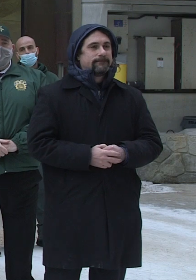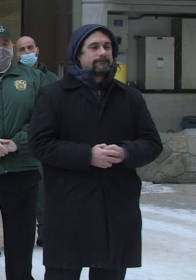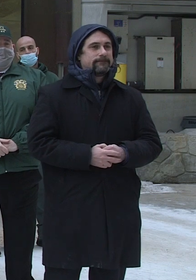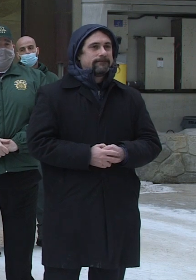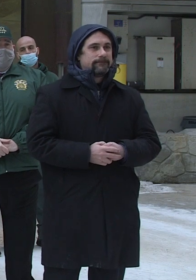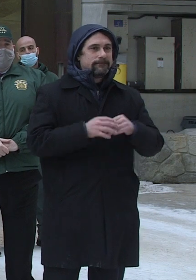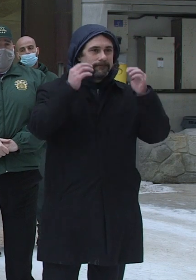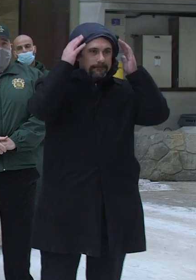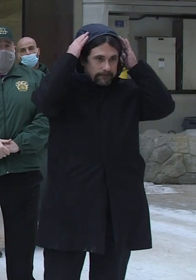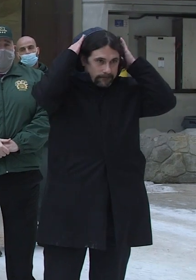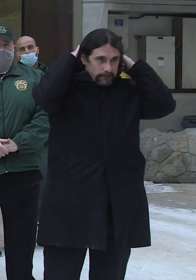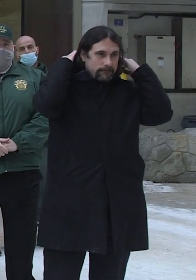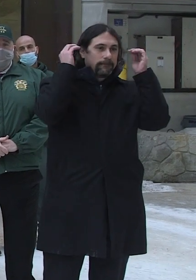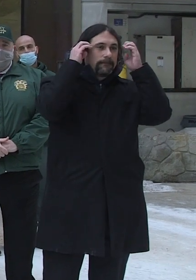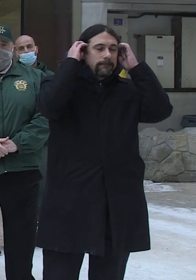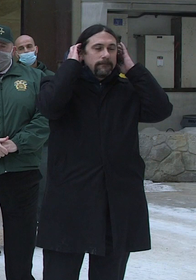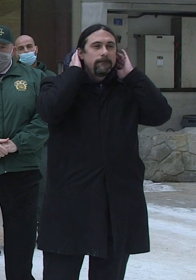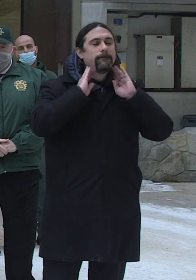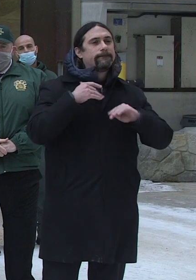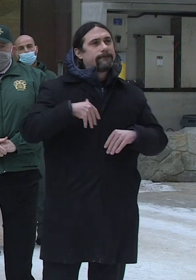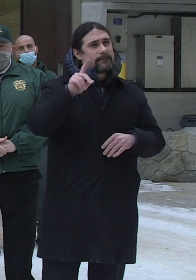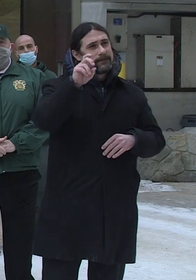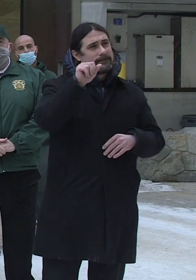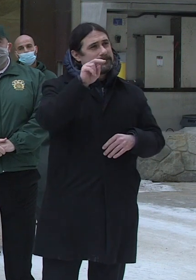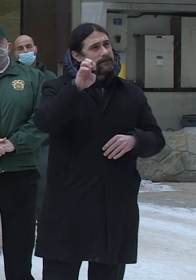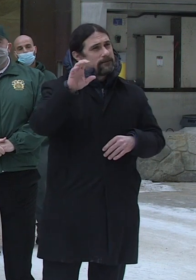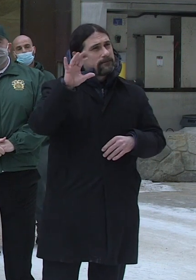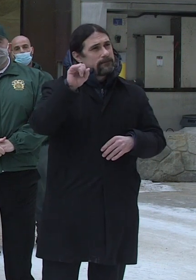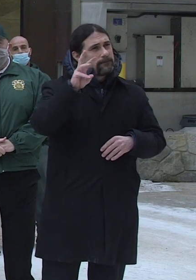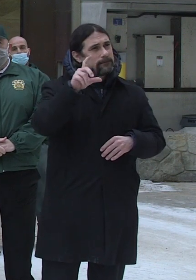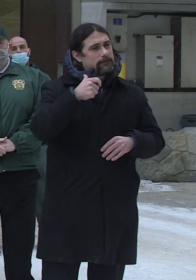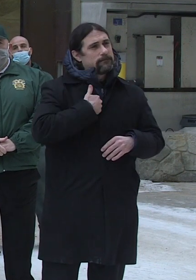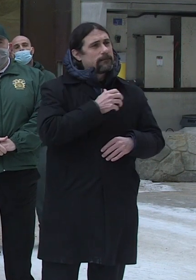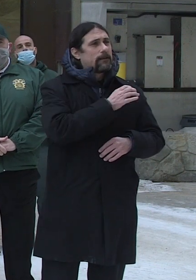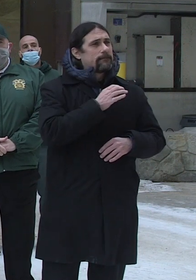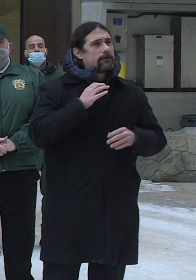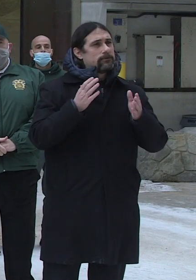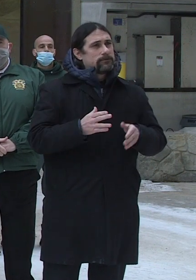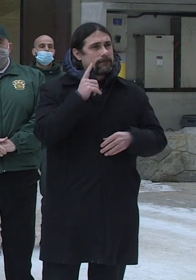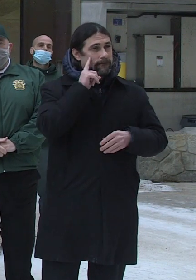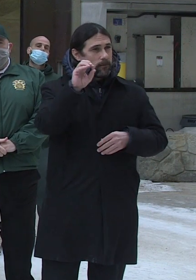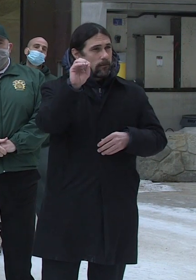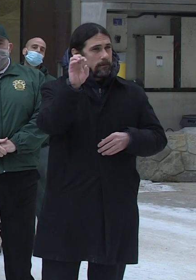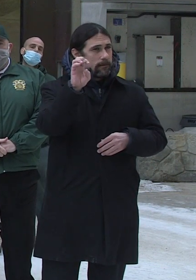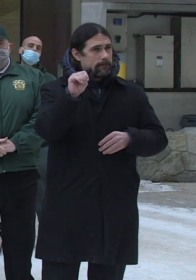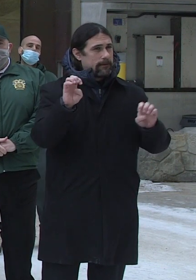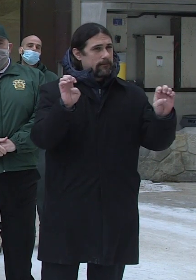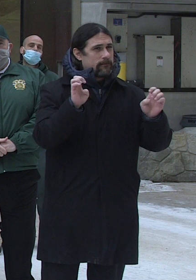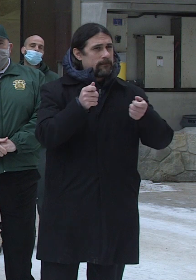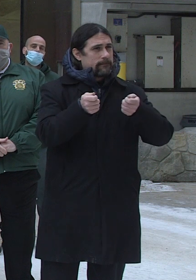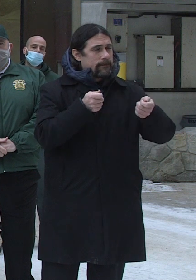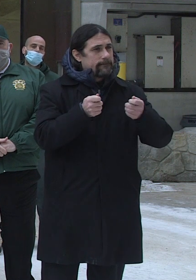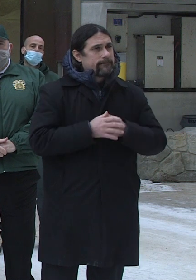My name is Deanne Criswell. I'm the Commissioner for New York City Emergency Management. I really appreciate the opportunity to give yet another update on this weather that's coming in. Again,